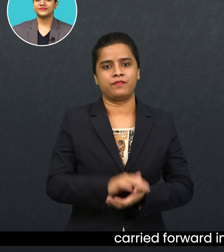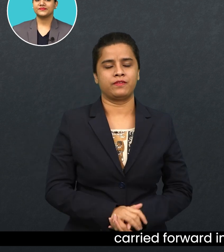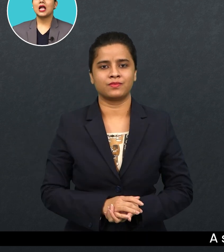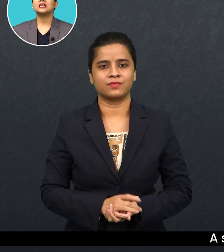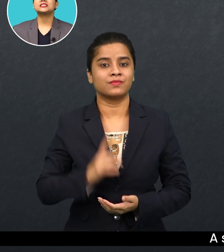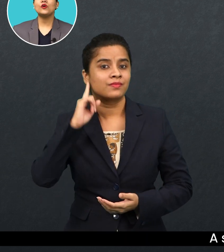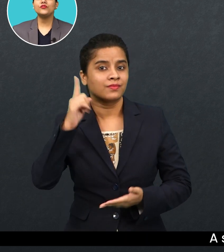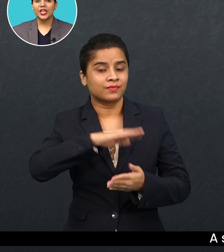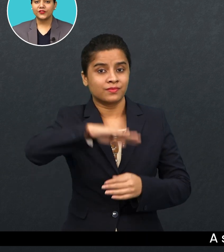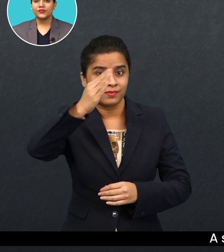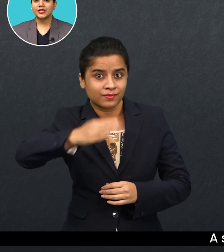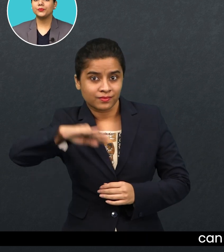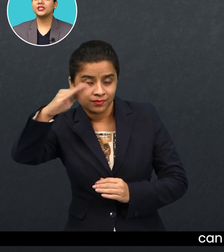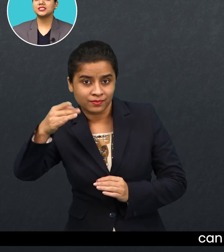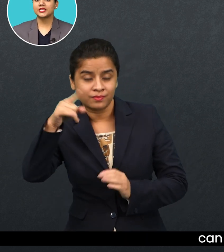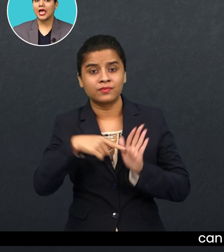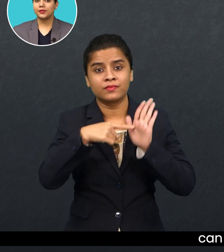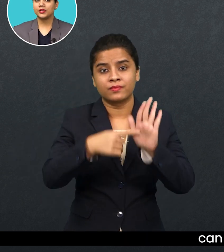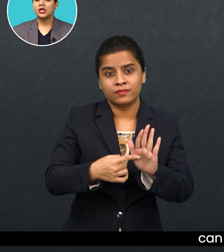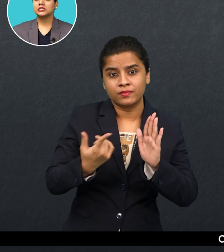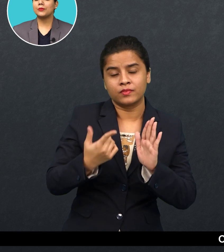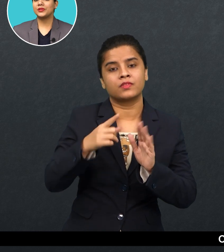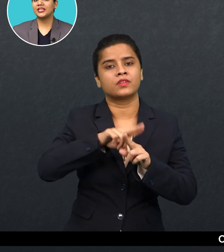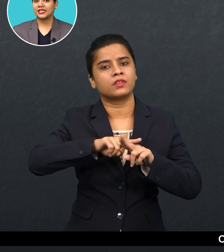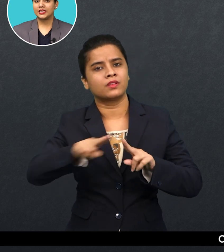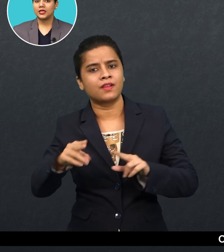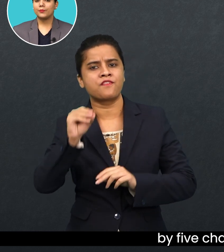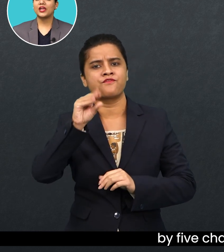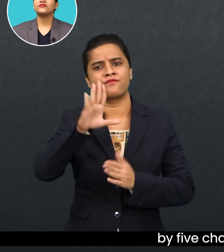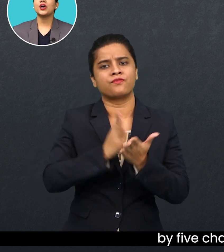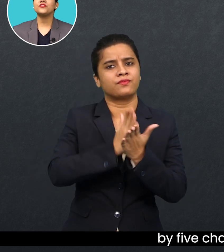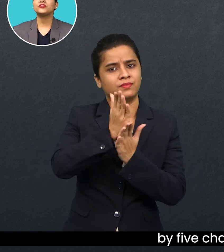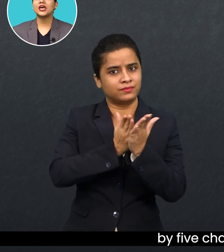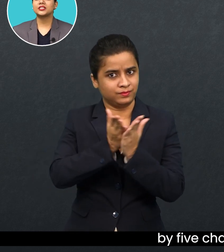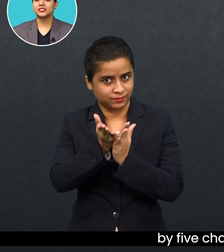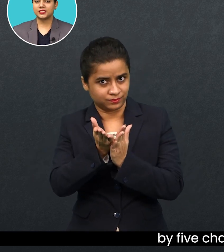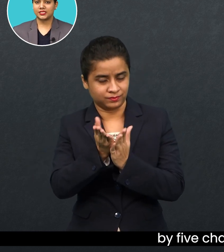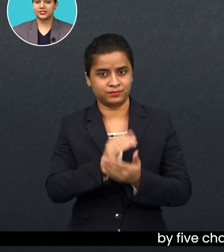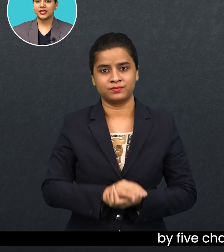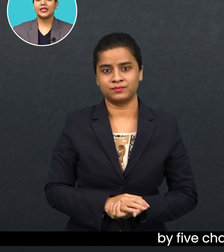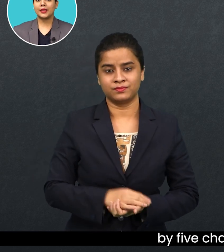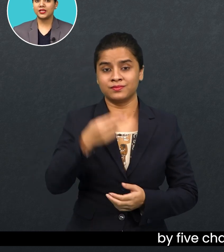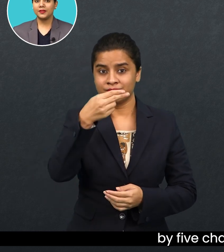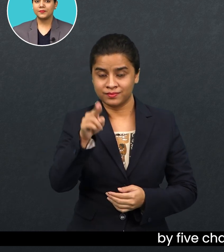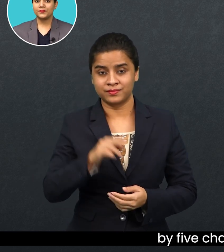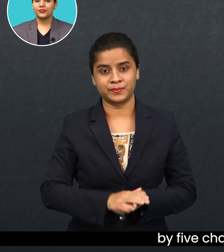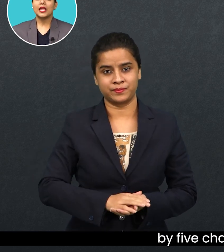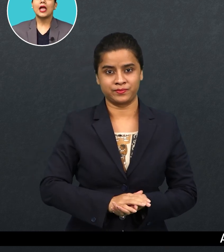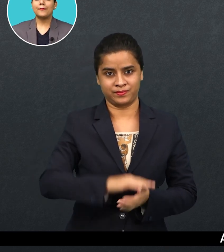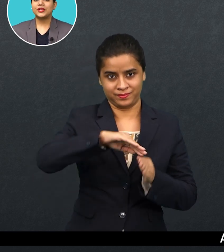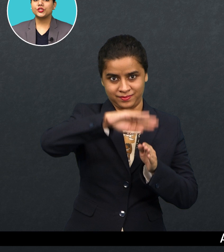A sound wave can be described completely by five characteristics, namely